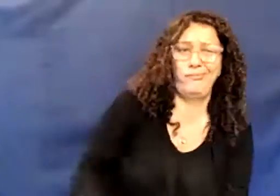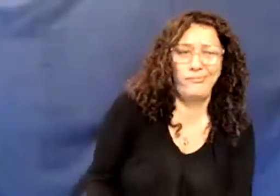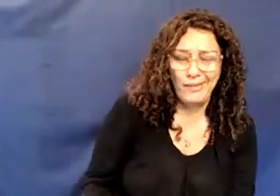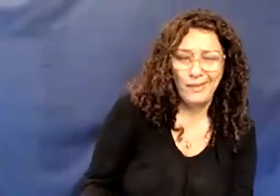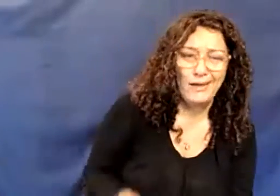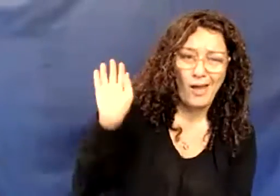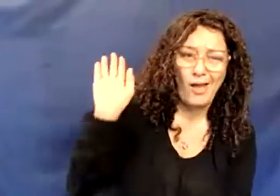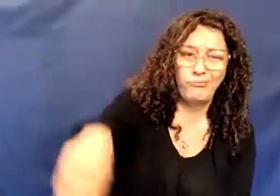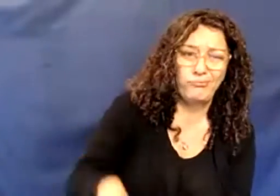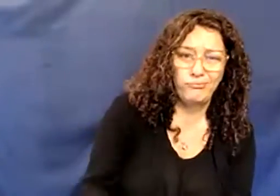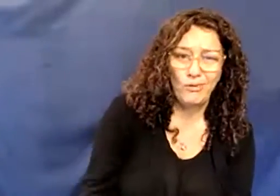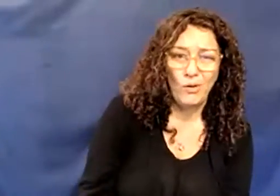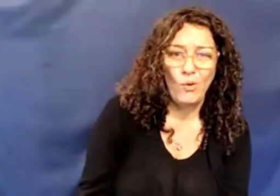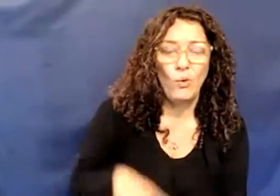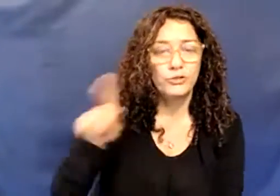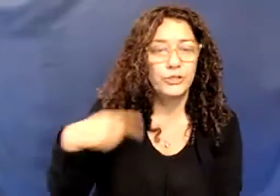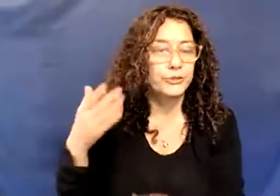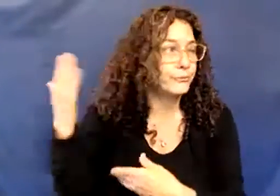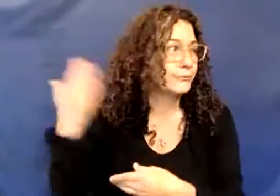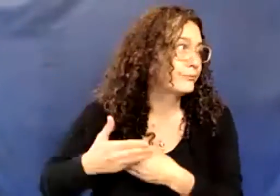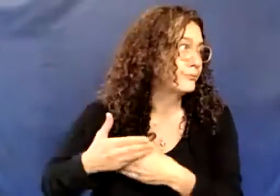or snap shut, like it's not a problem here.